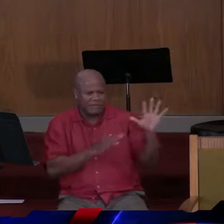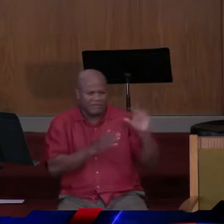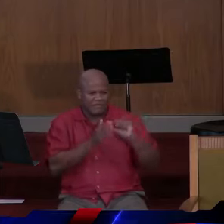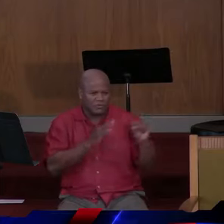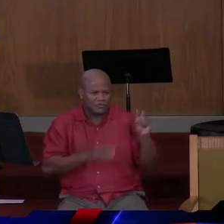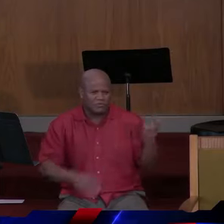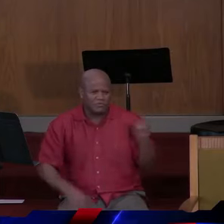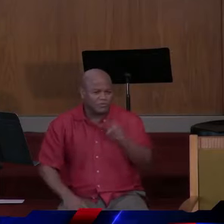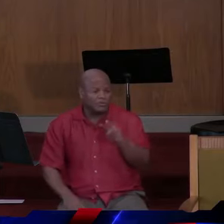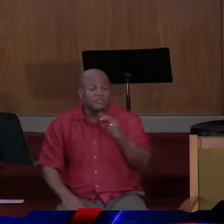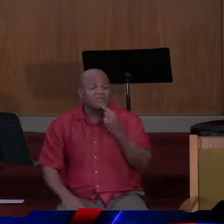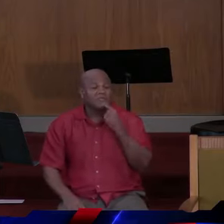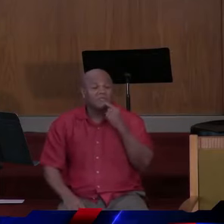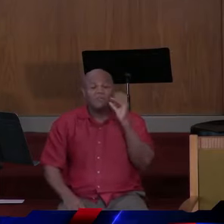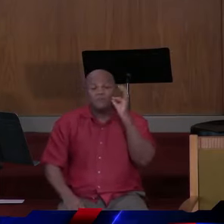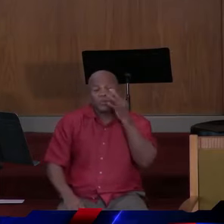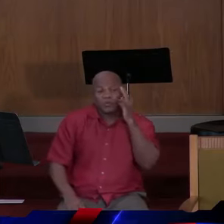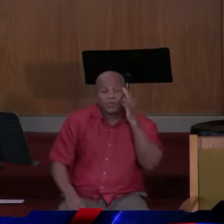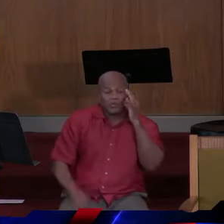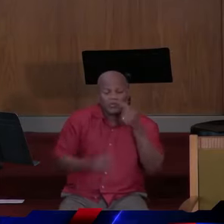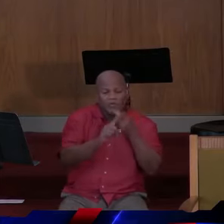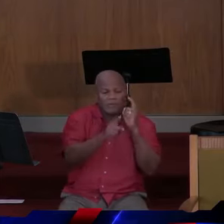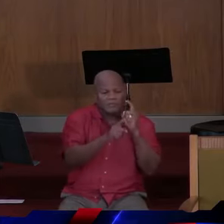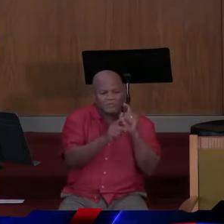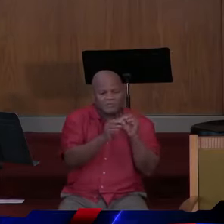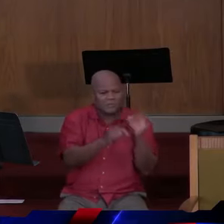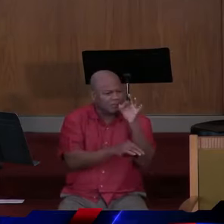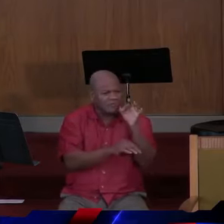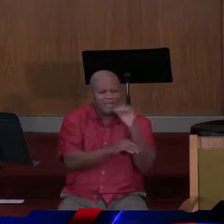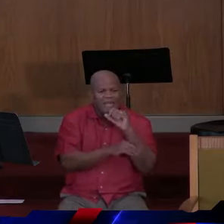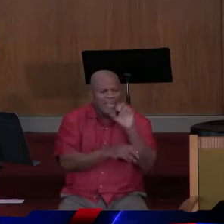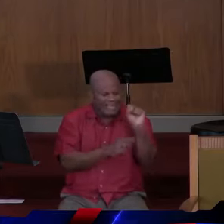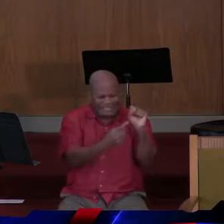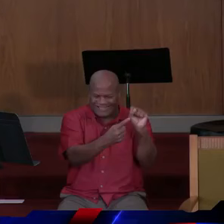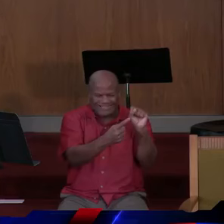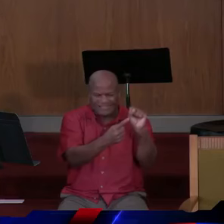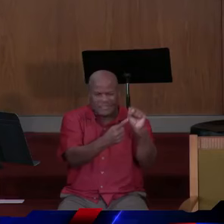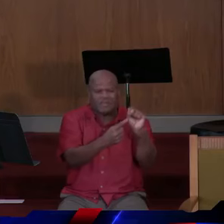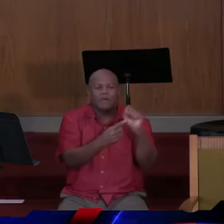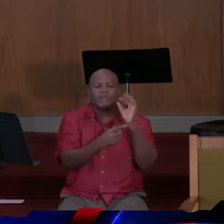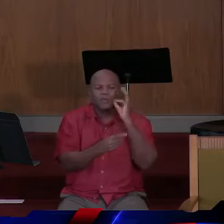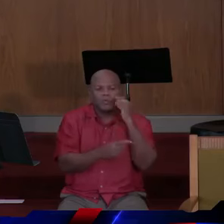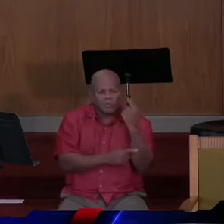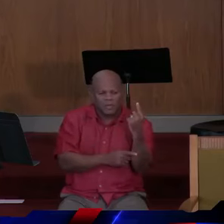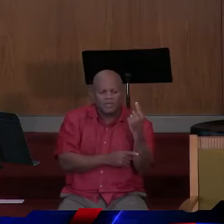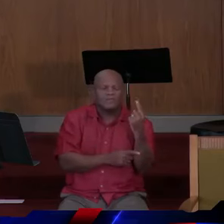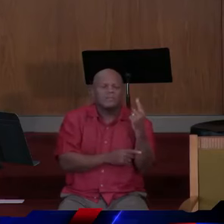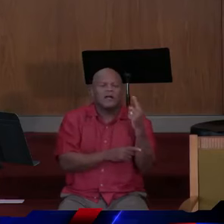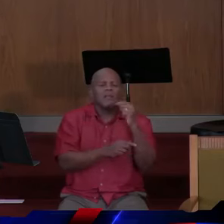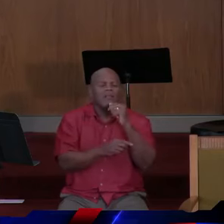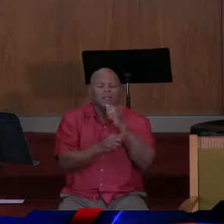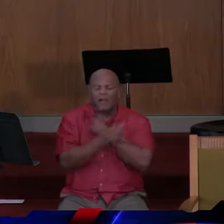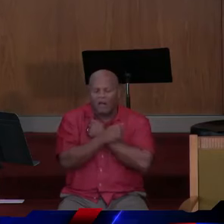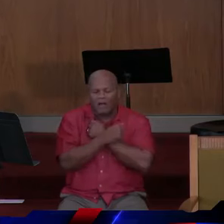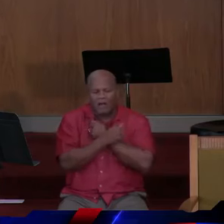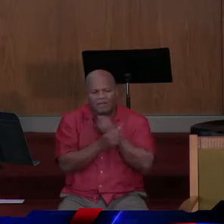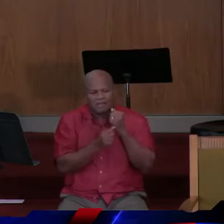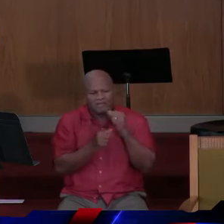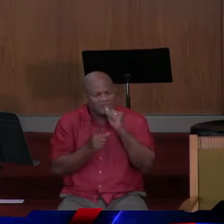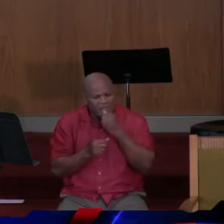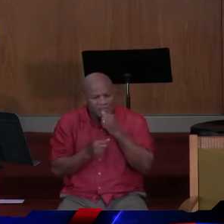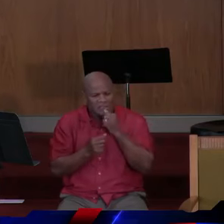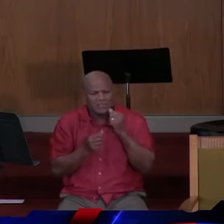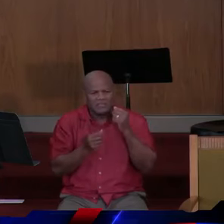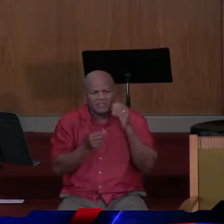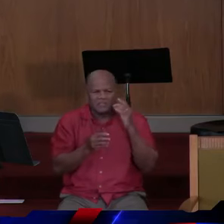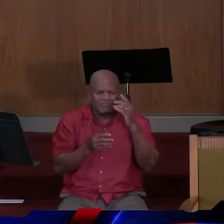the fruit of the Spirit, notice there's no S. The fruit of the Spirit is love, joy, peace, long-suffering, gentleness,